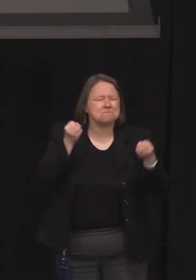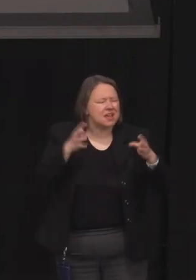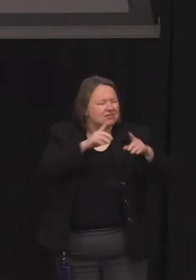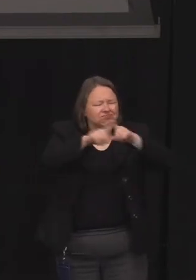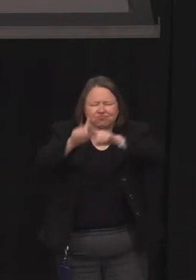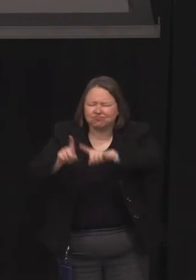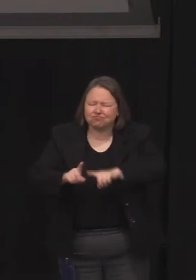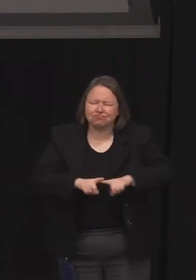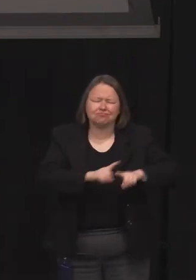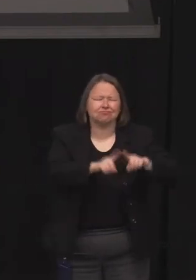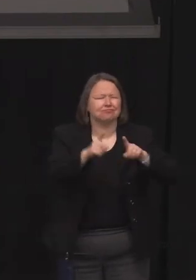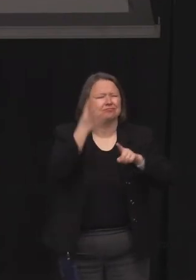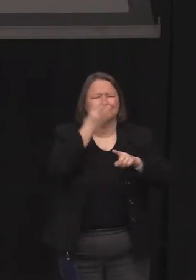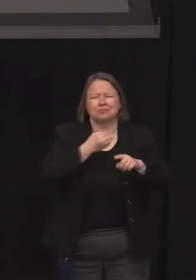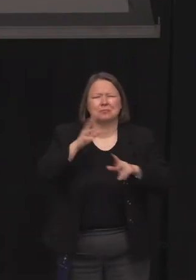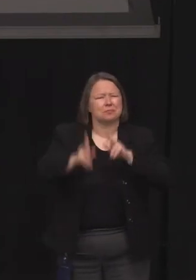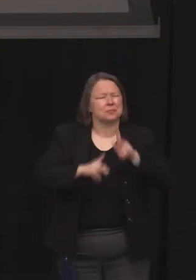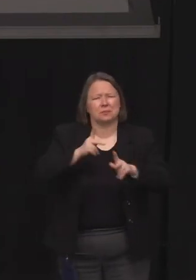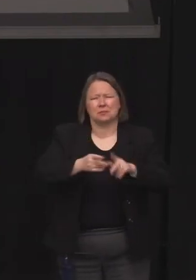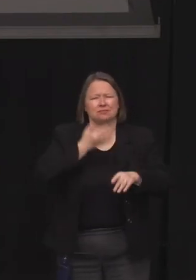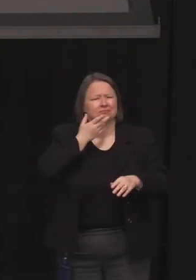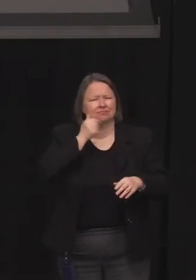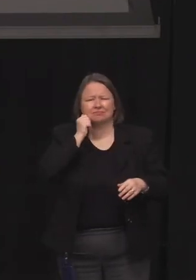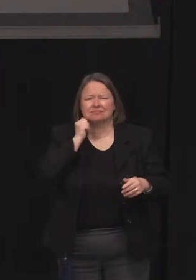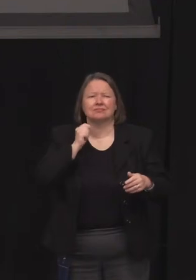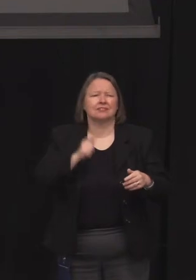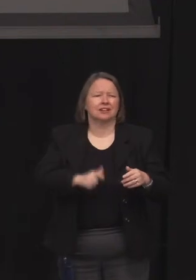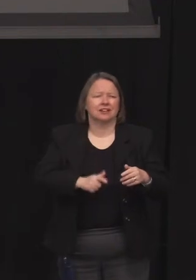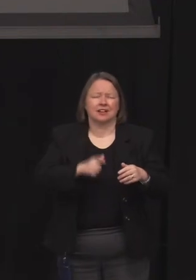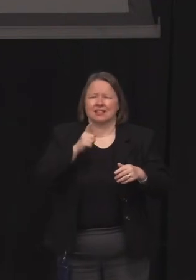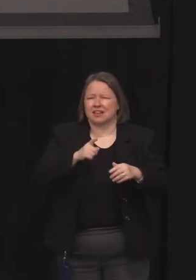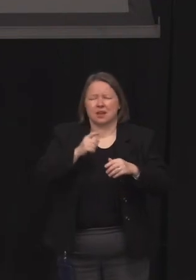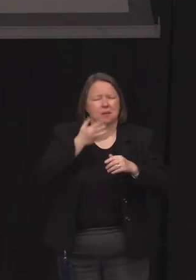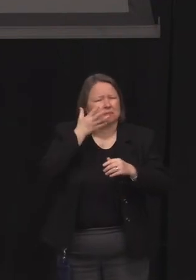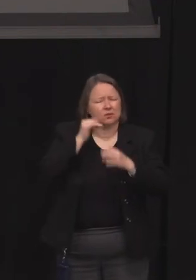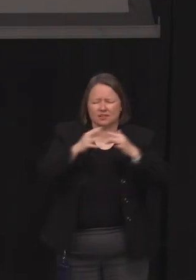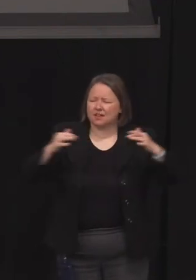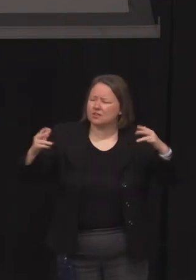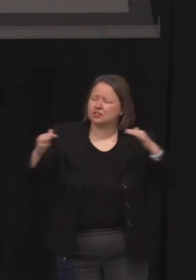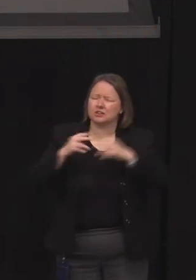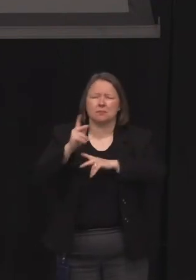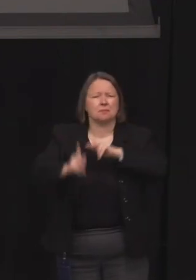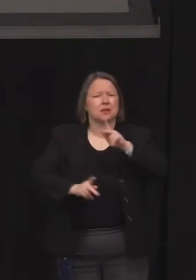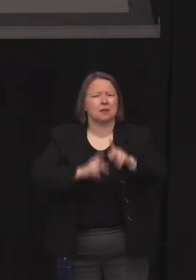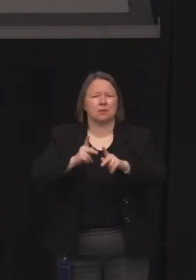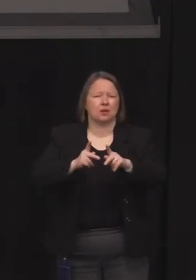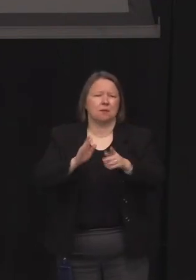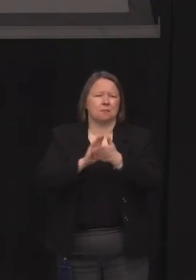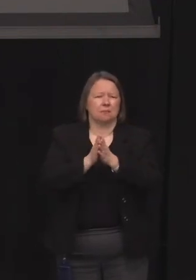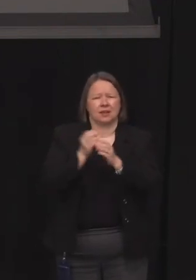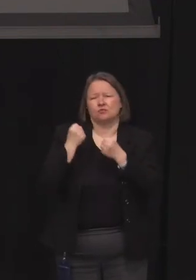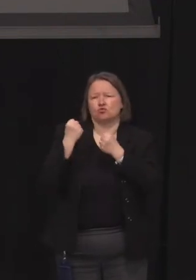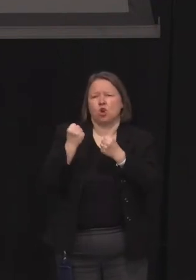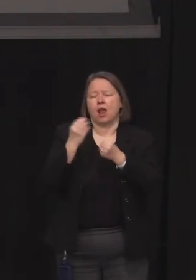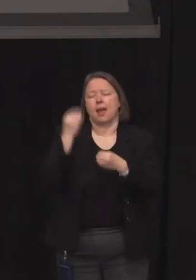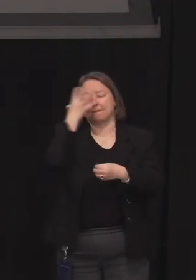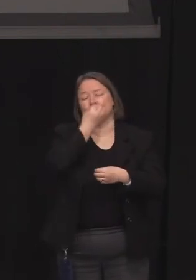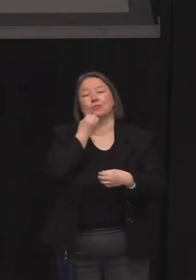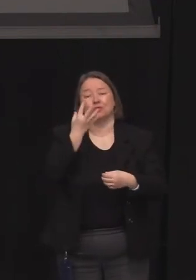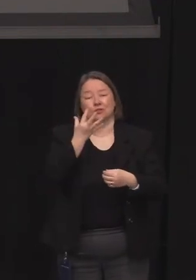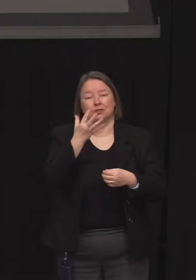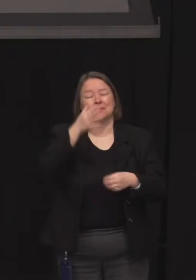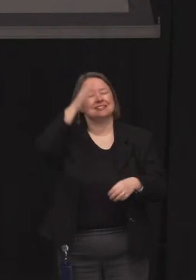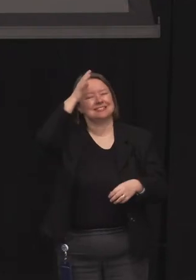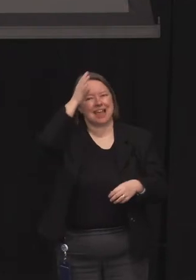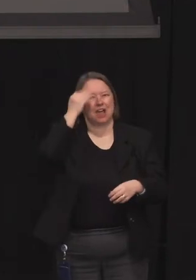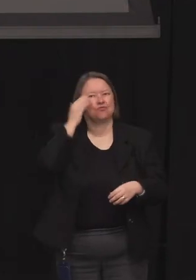and cultures, and the diversity of the threads in the fabric not only make it stronger, but more beautiful. My dad